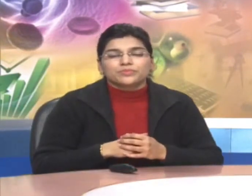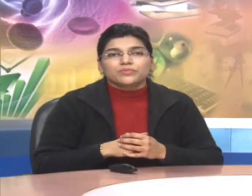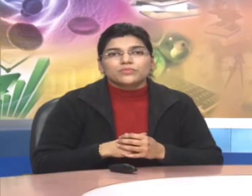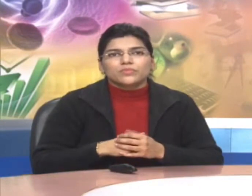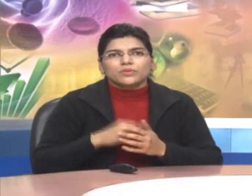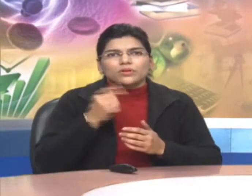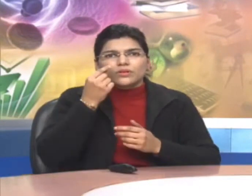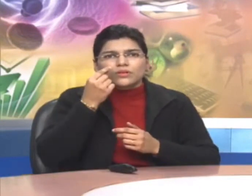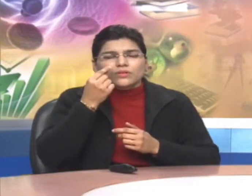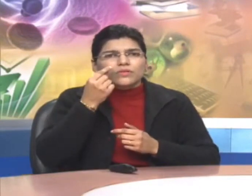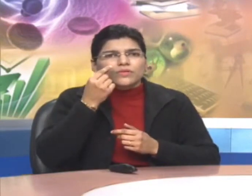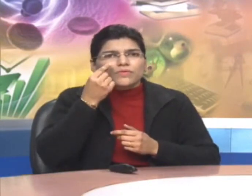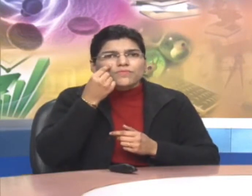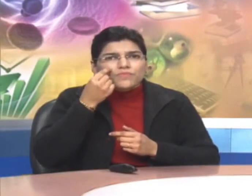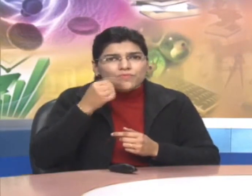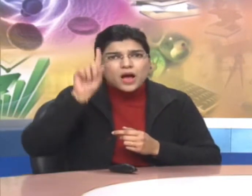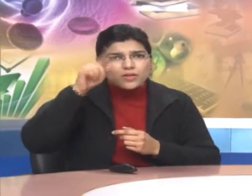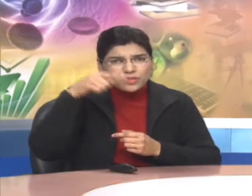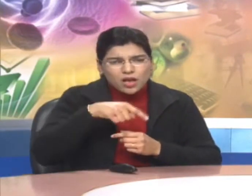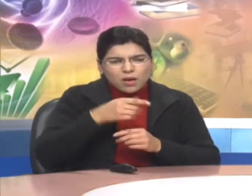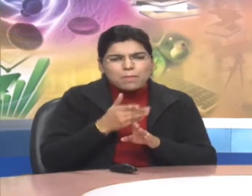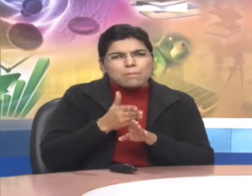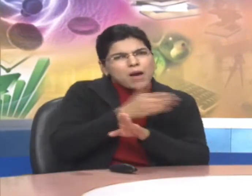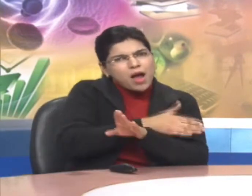his father had been gone some time.